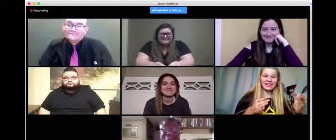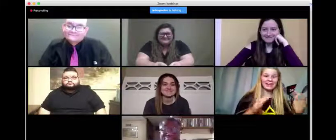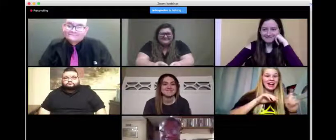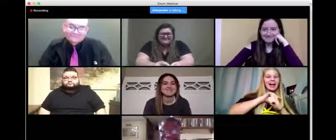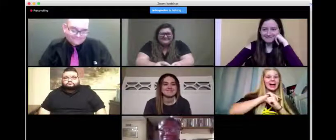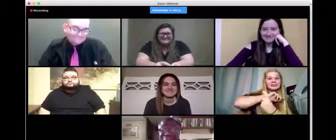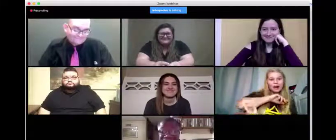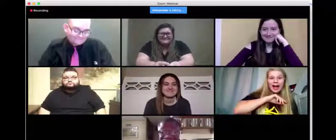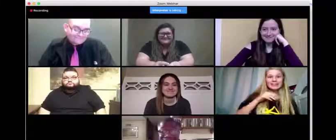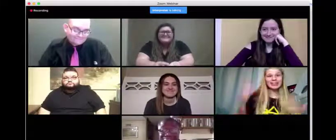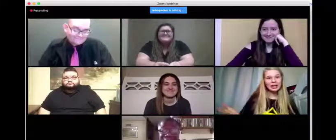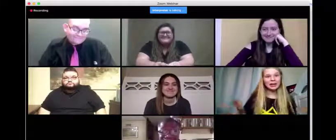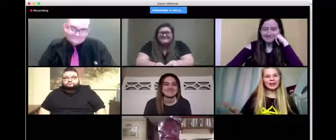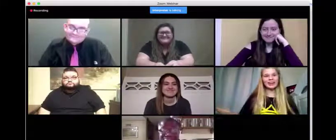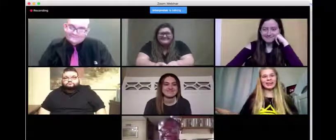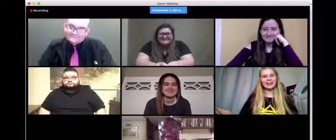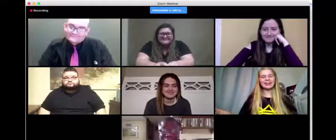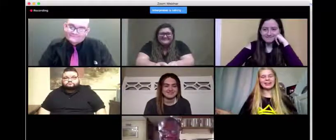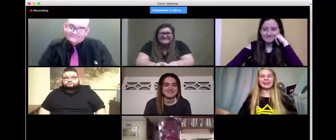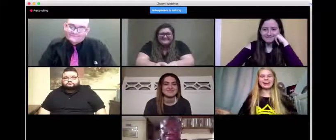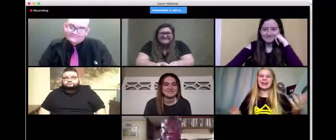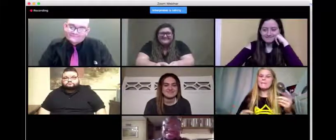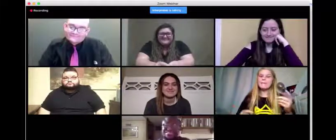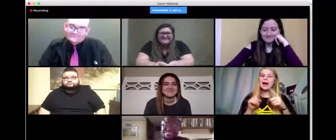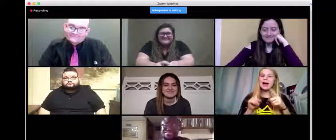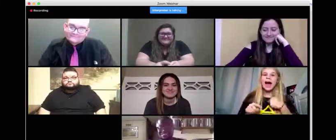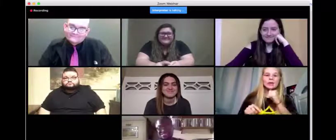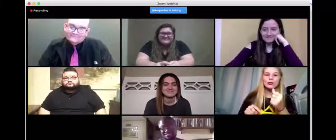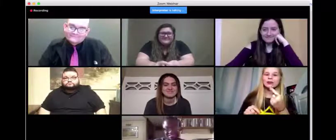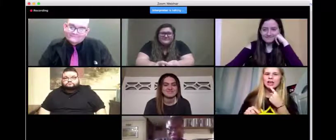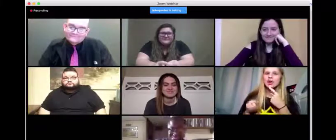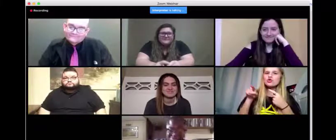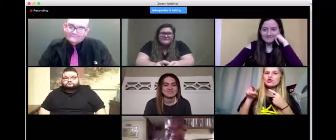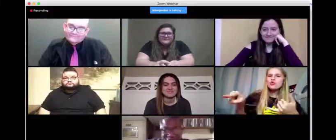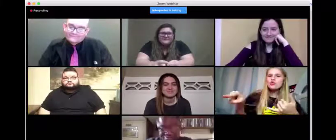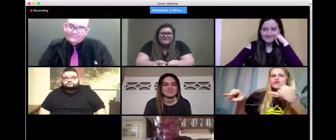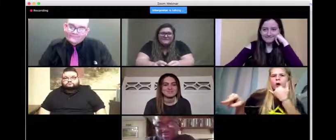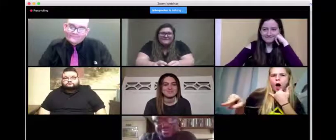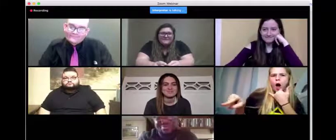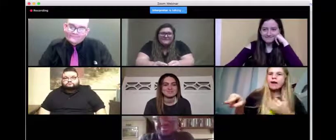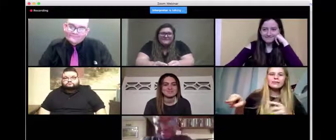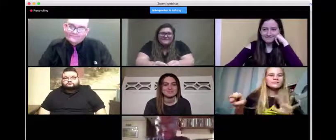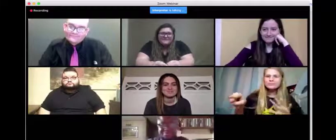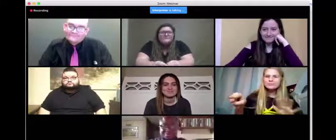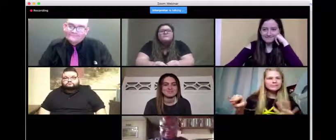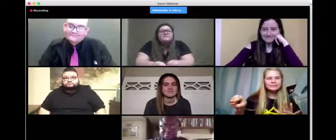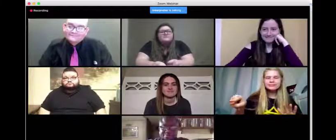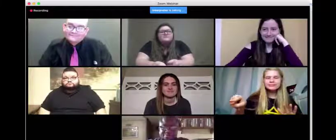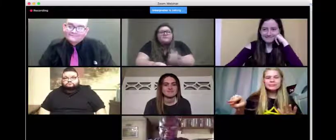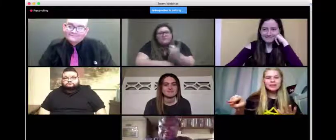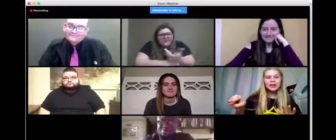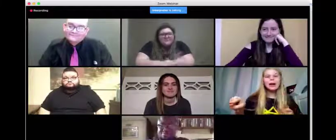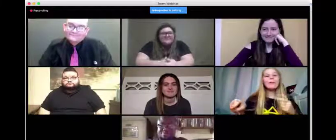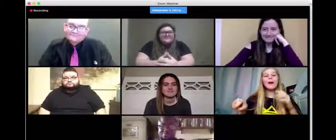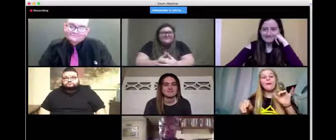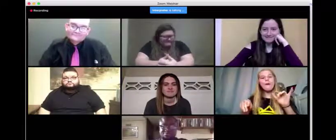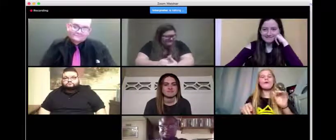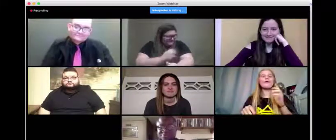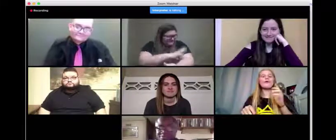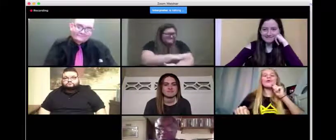say, oh, you have the wrong sign. Just accept, say, hey, cool, there's a different sign, and then we learn from each other. And